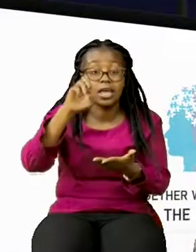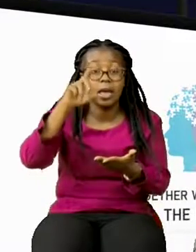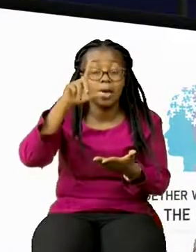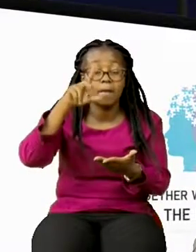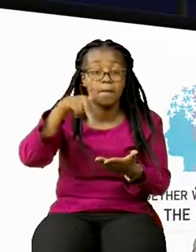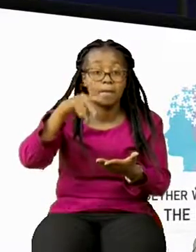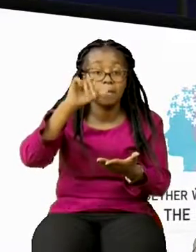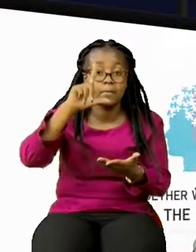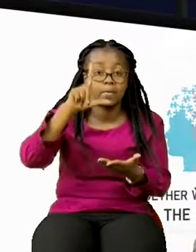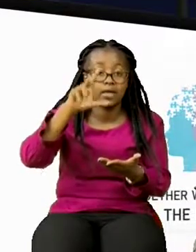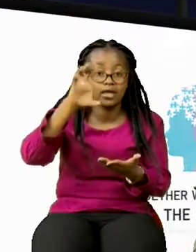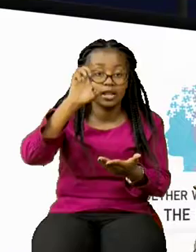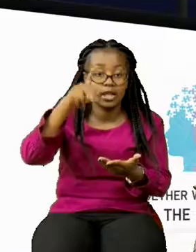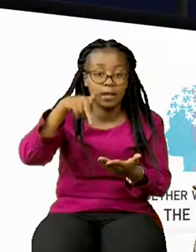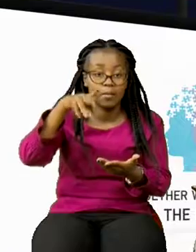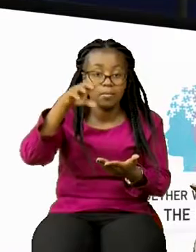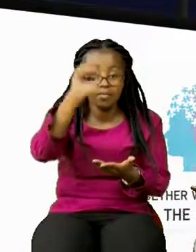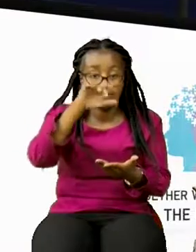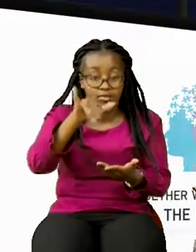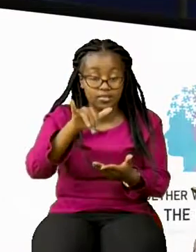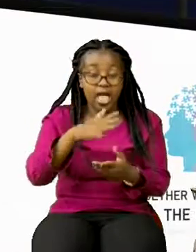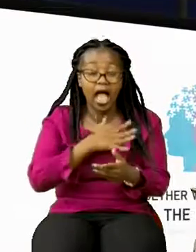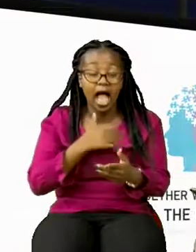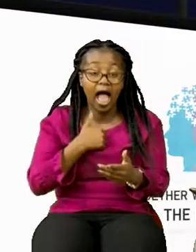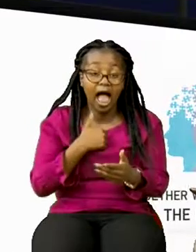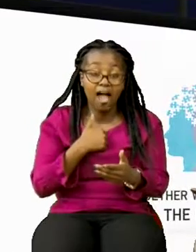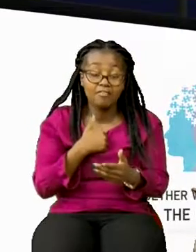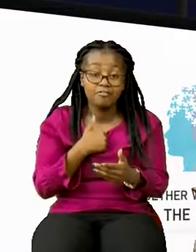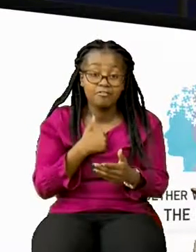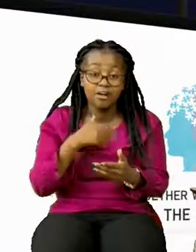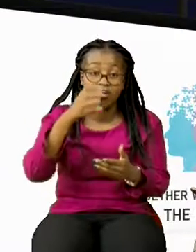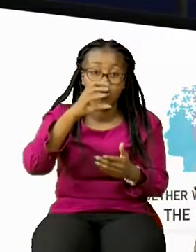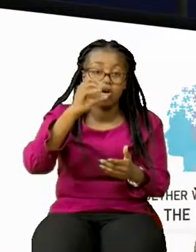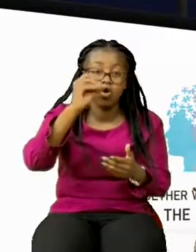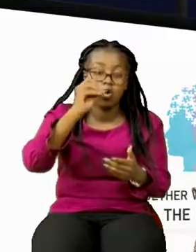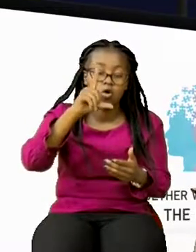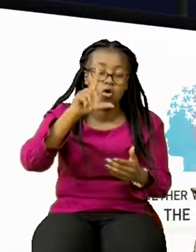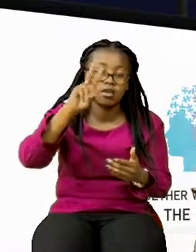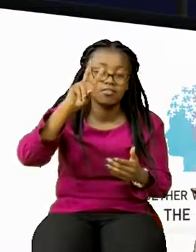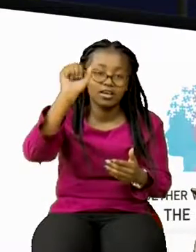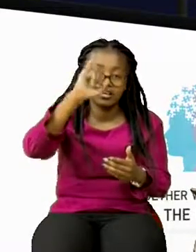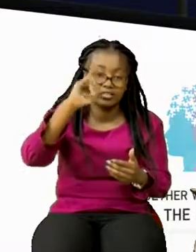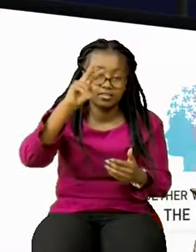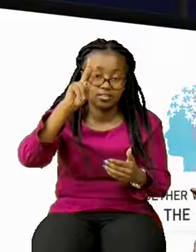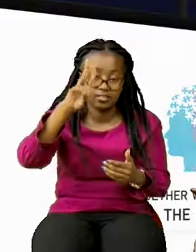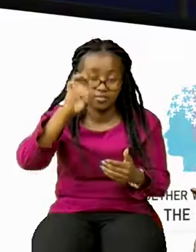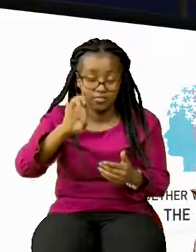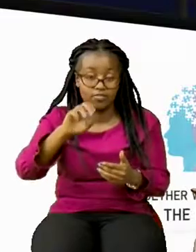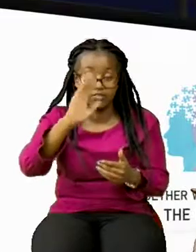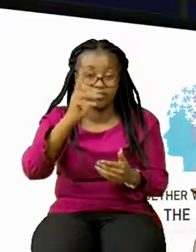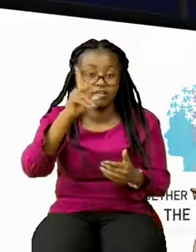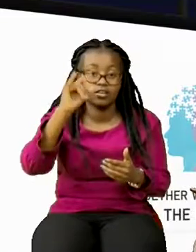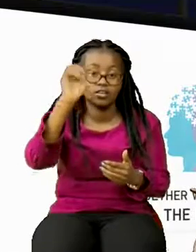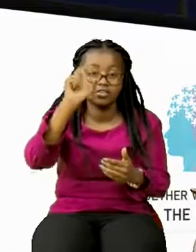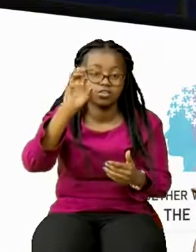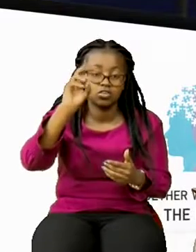which is kifafa in Swahili, and having a convulsive disorder. So I will give you